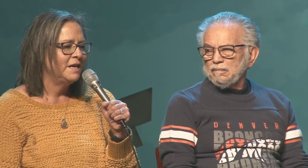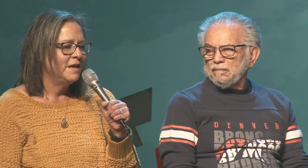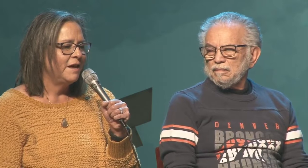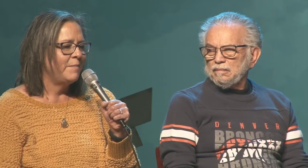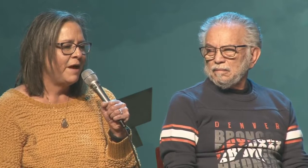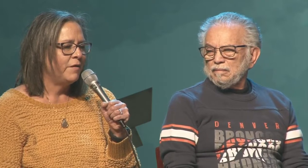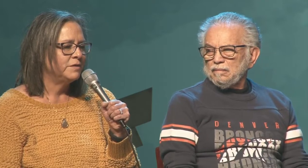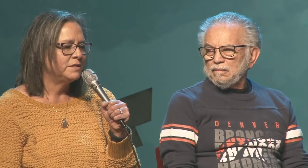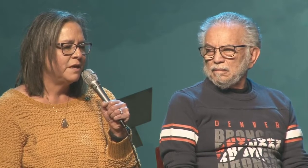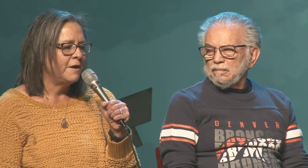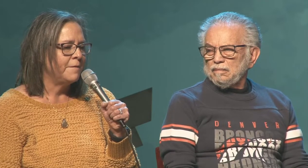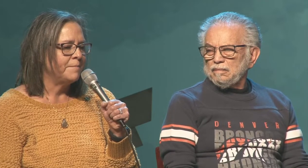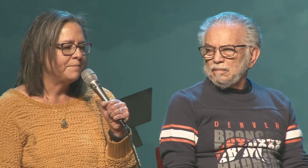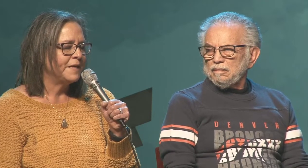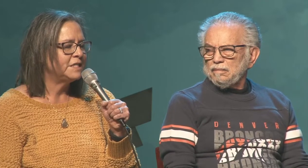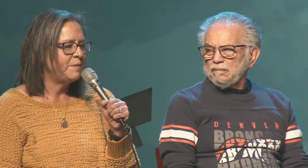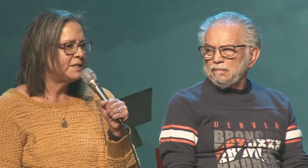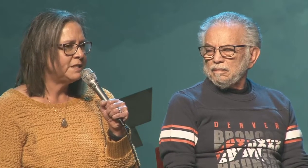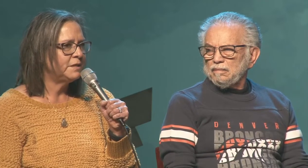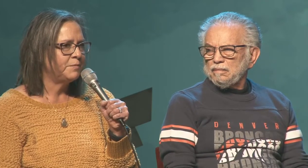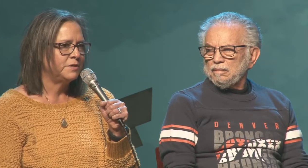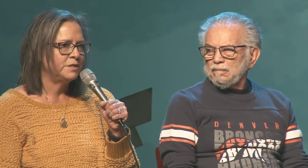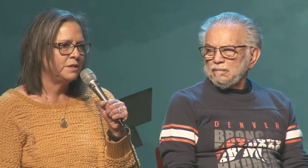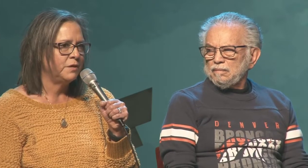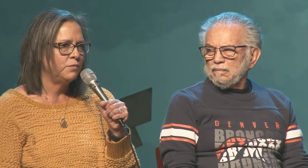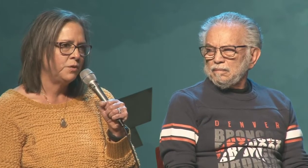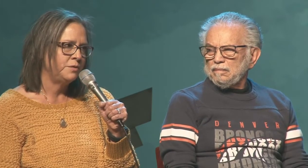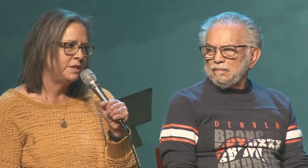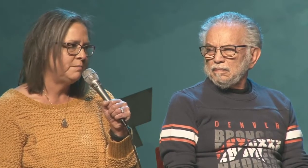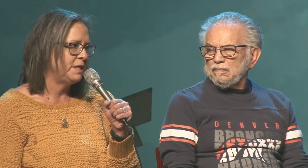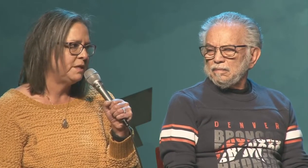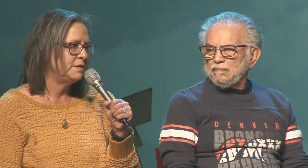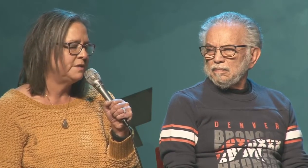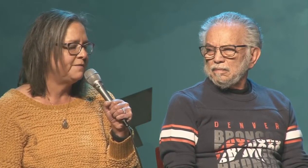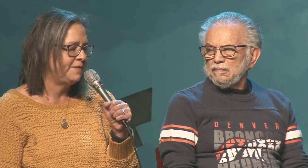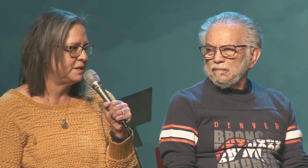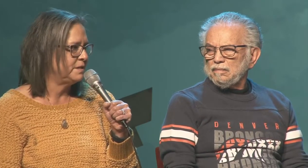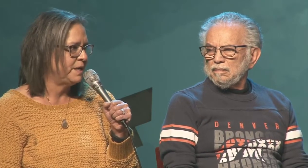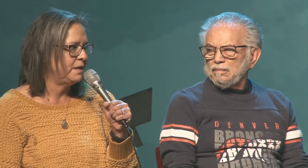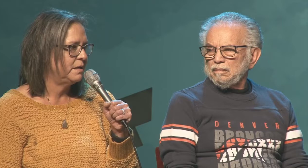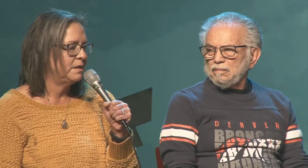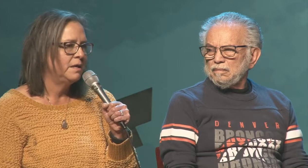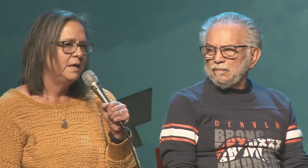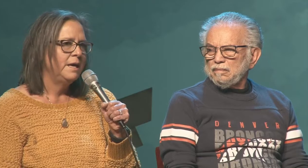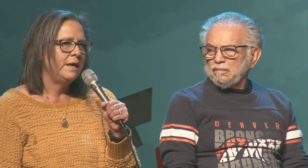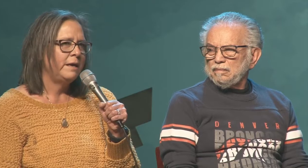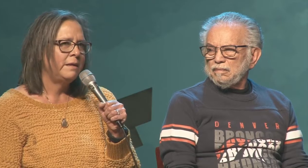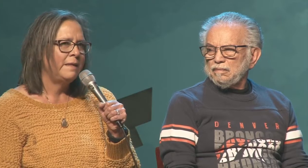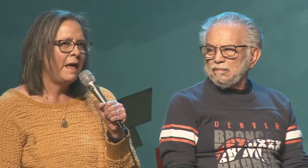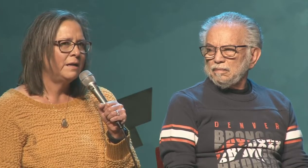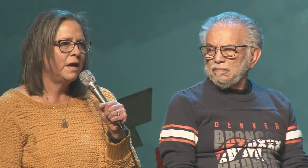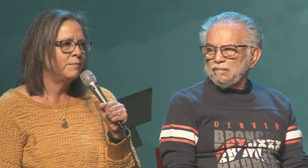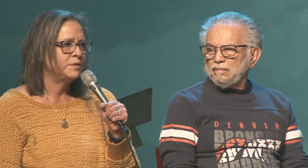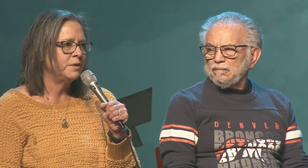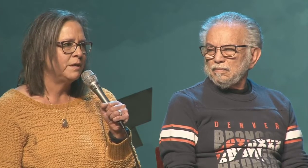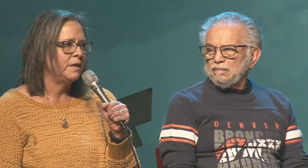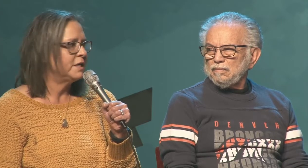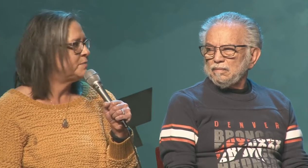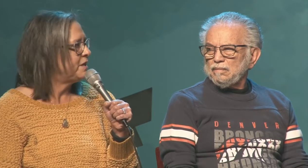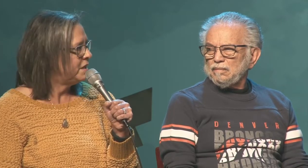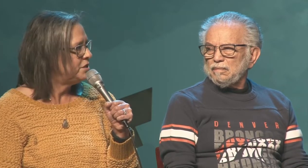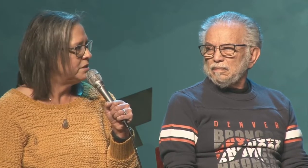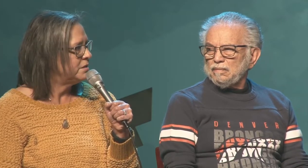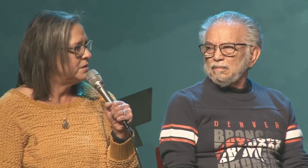it's about expecting the person that wounded me to fix me. And that comes